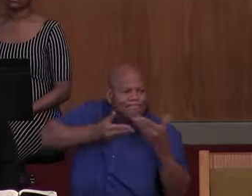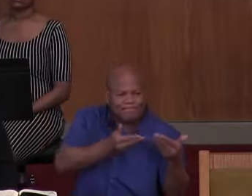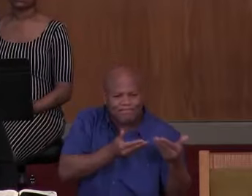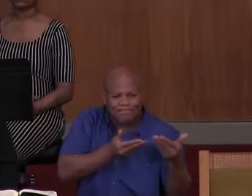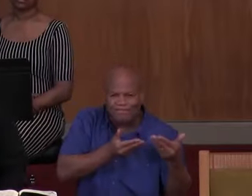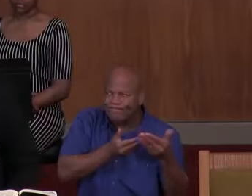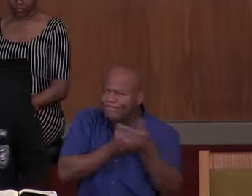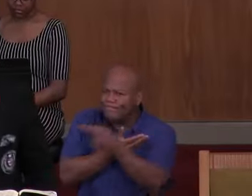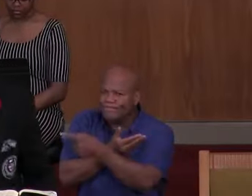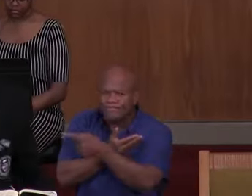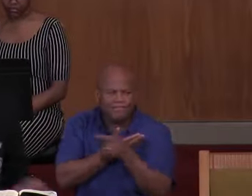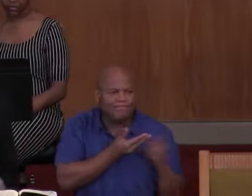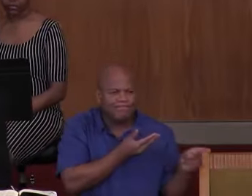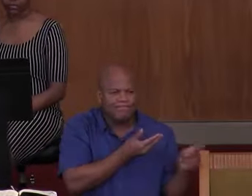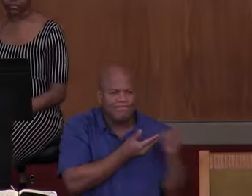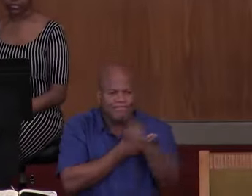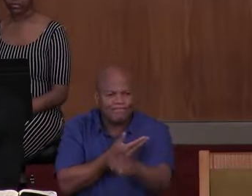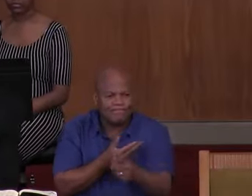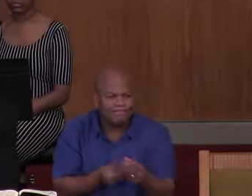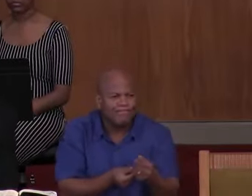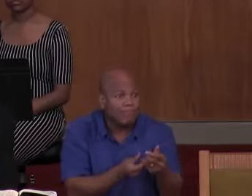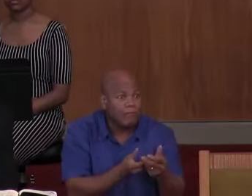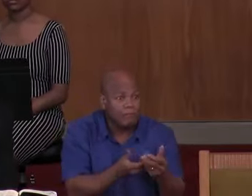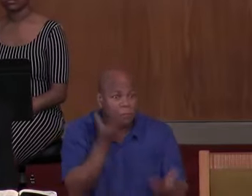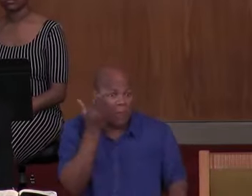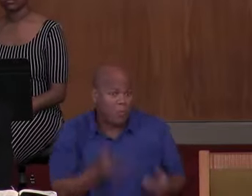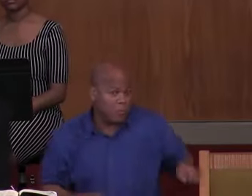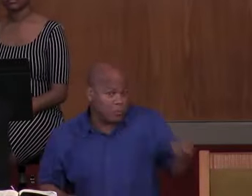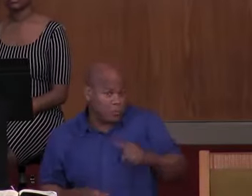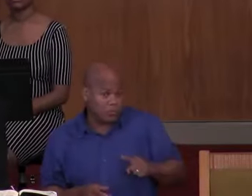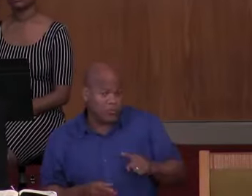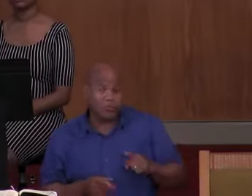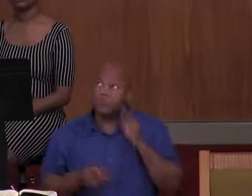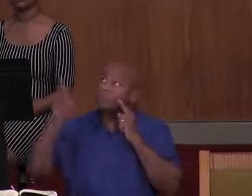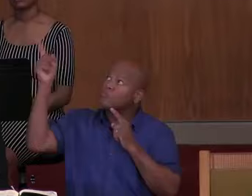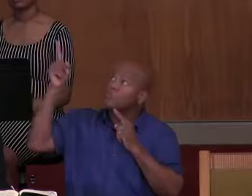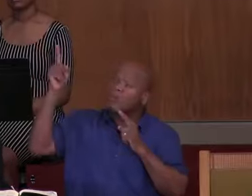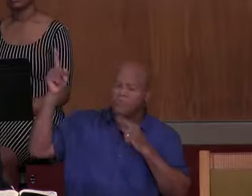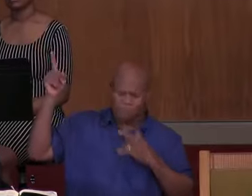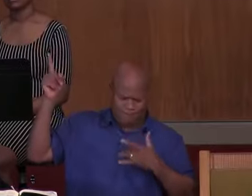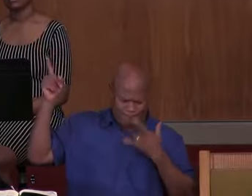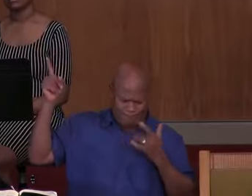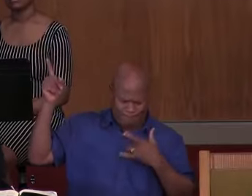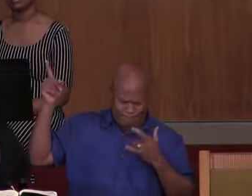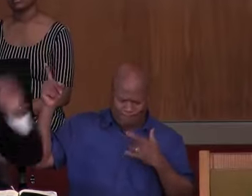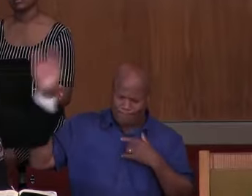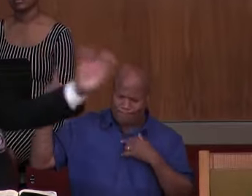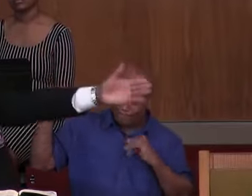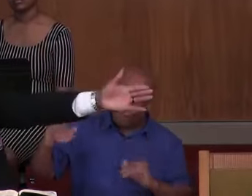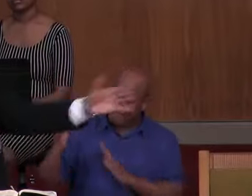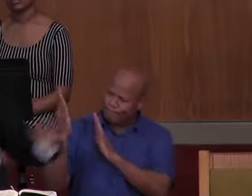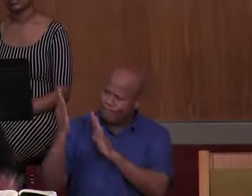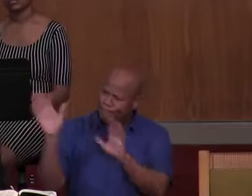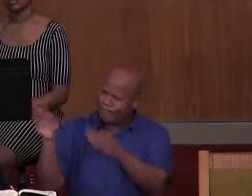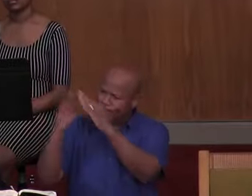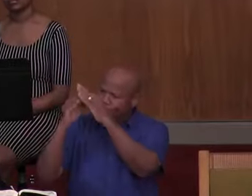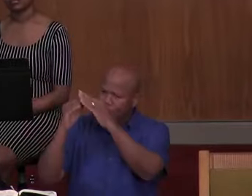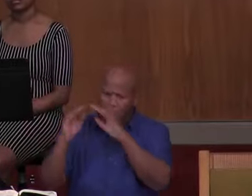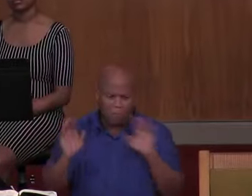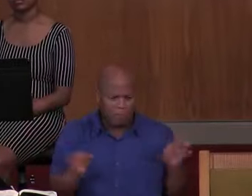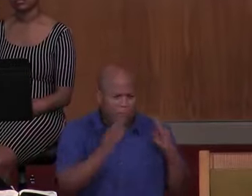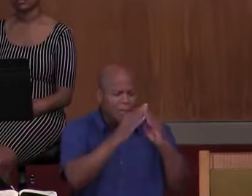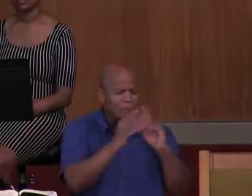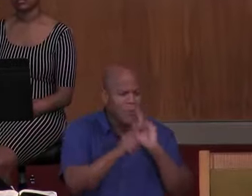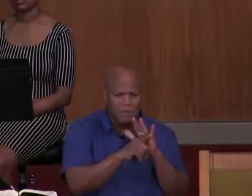help me, somebody. So you might be at a place that you've God has given you a discernment between the mountain of obstacle and the mountain of promise, but you've